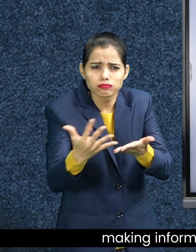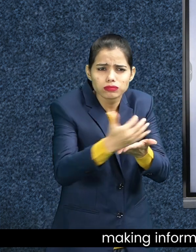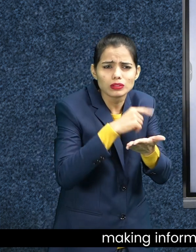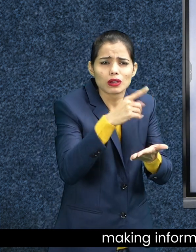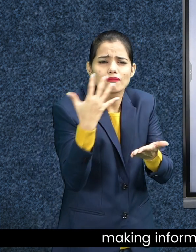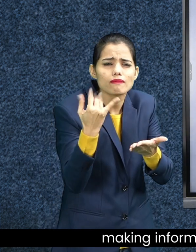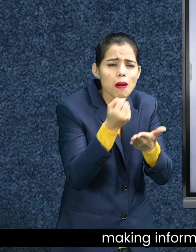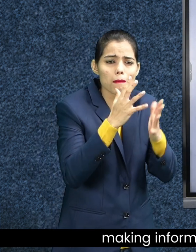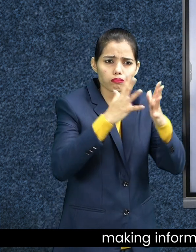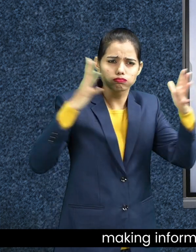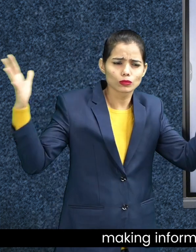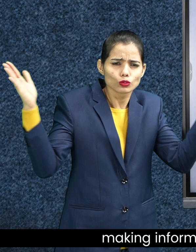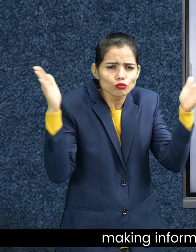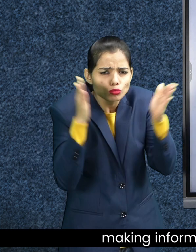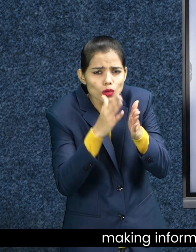drawing meaningful conclusions.